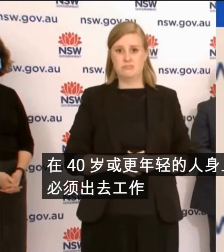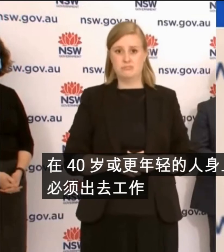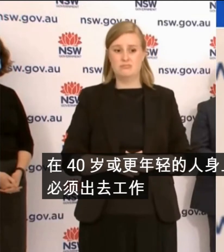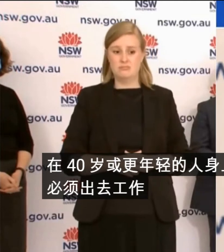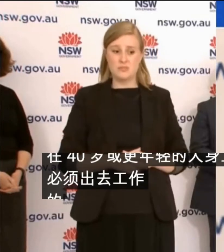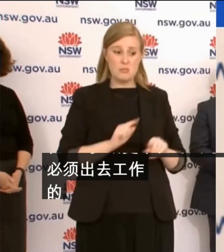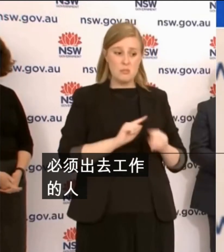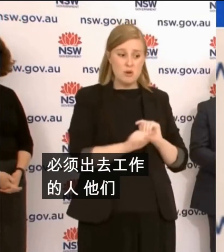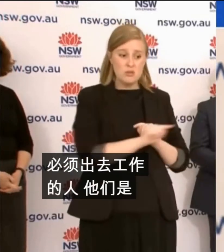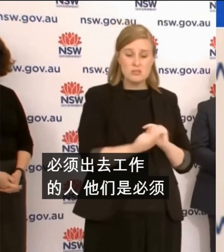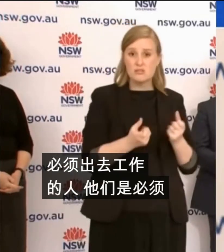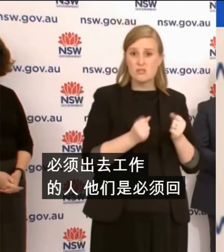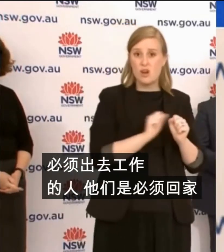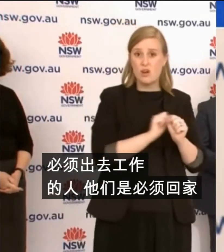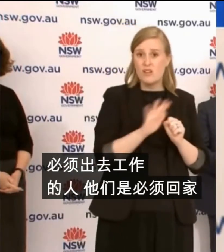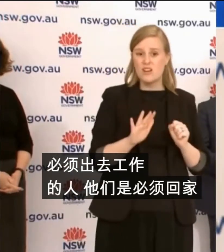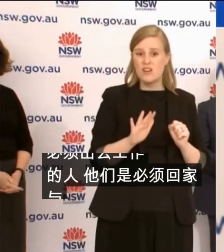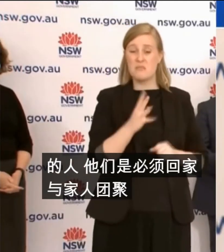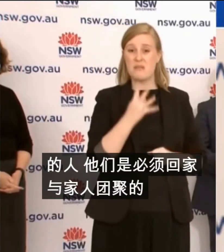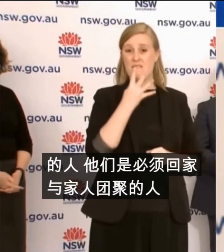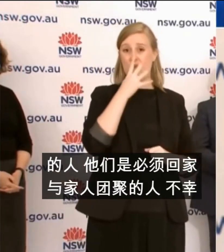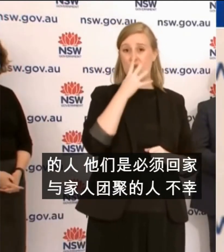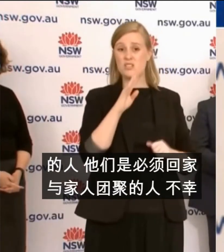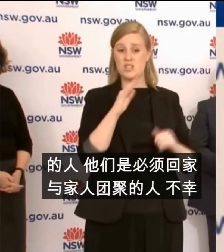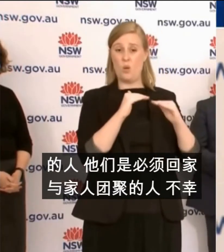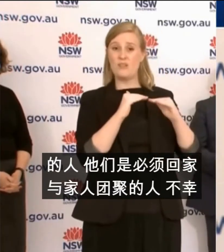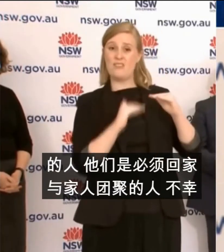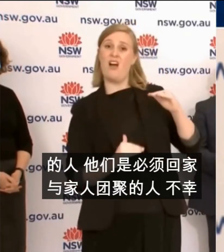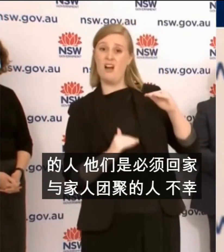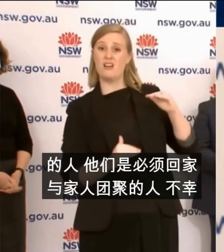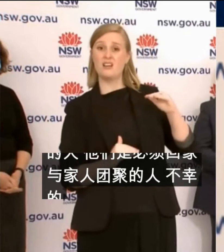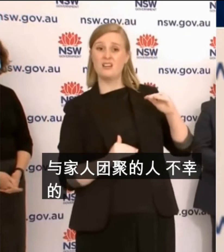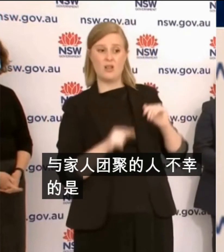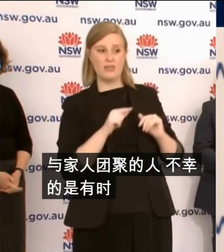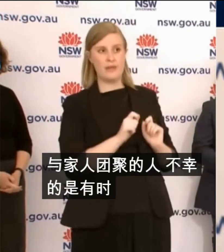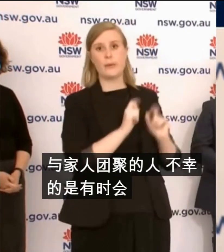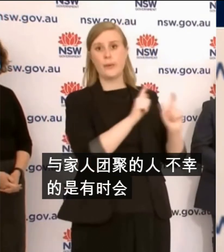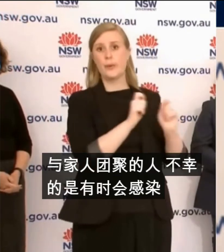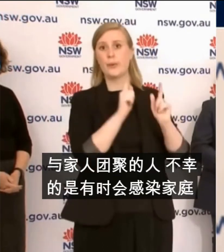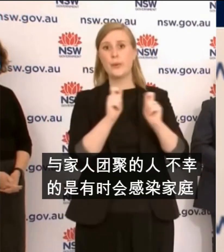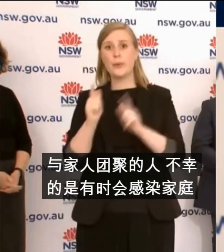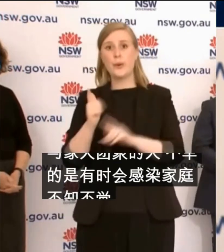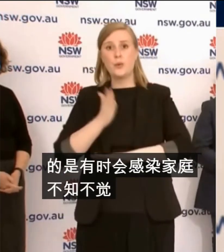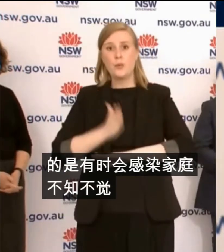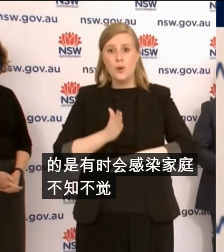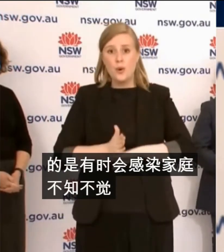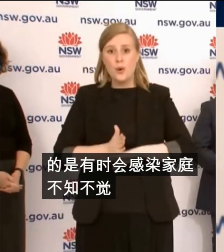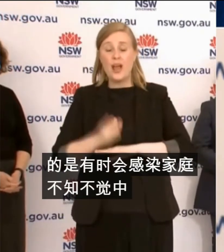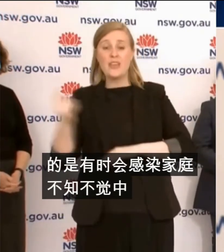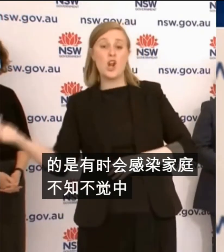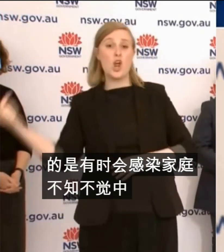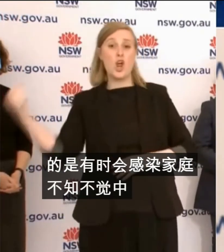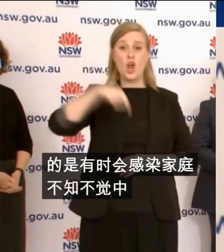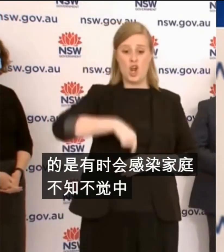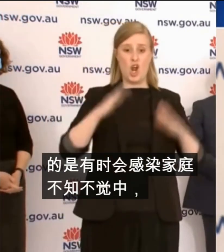out for work. They're the ones that have to come home to families and unfortunately are infecting households as a result, sometimes